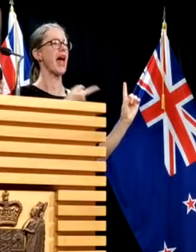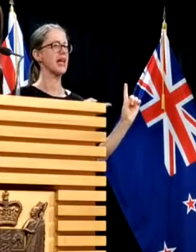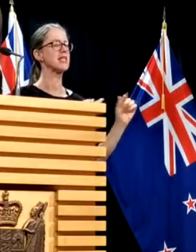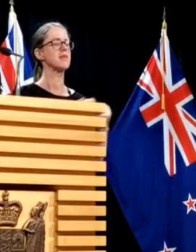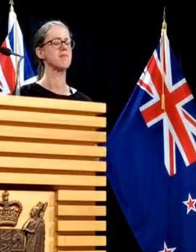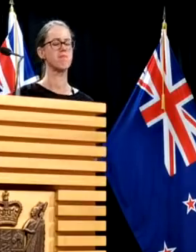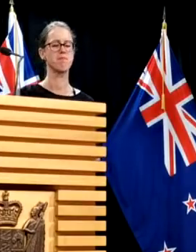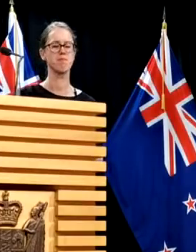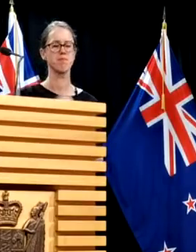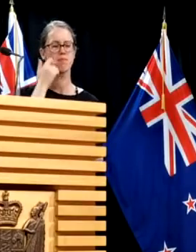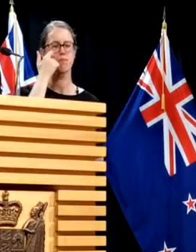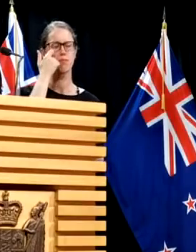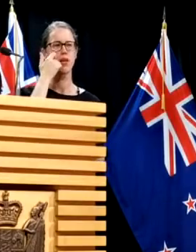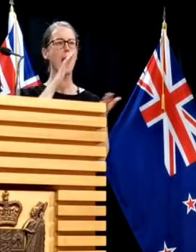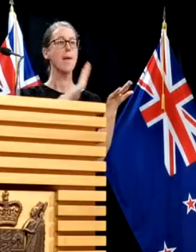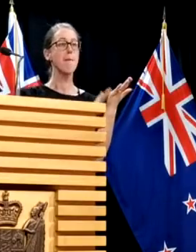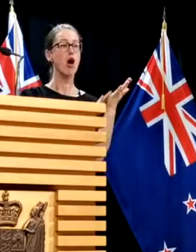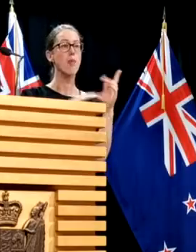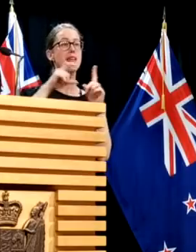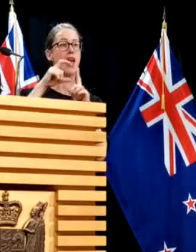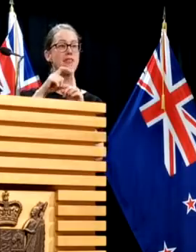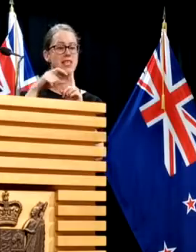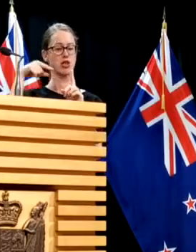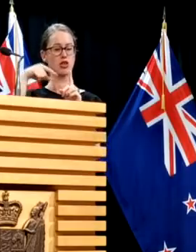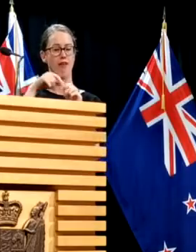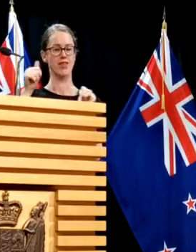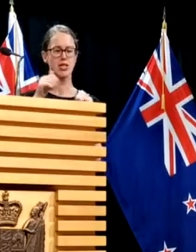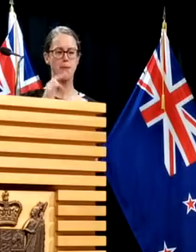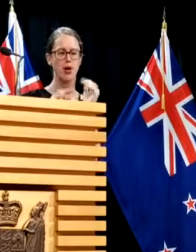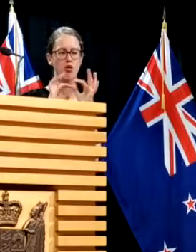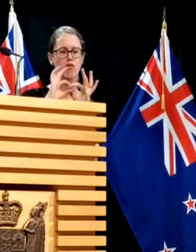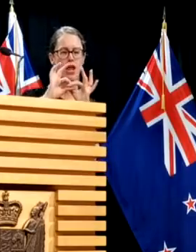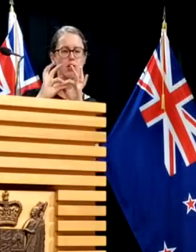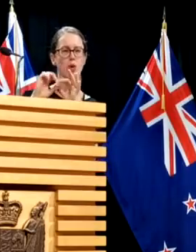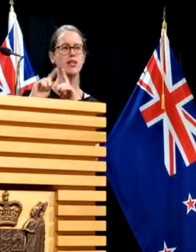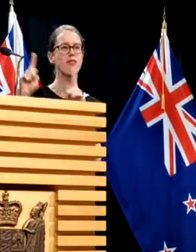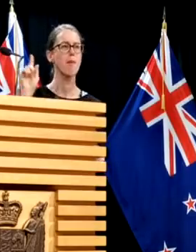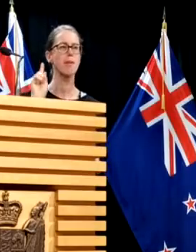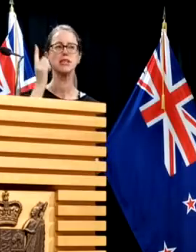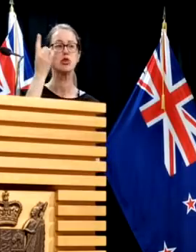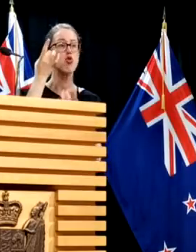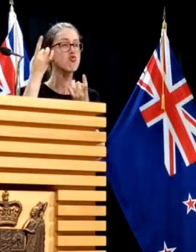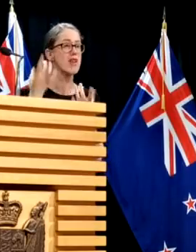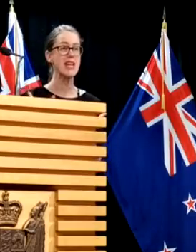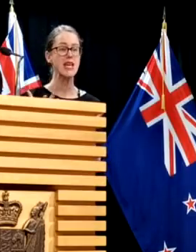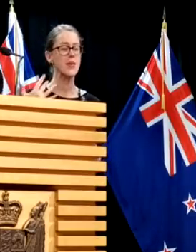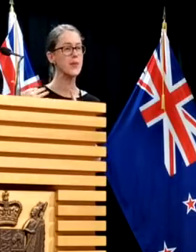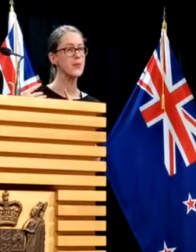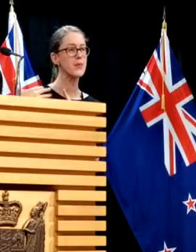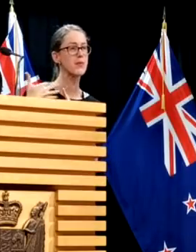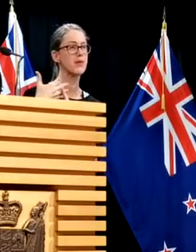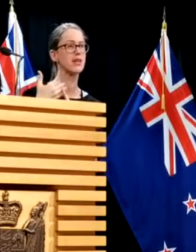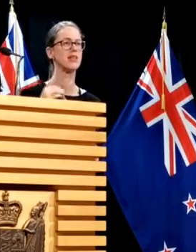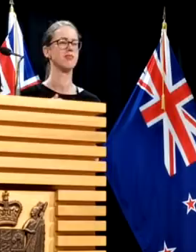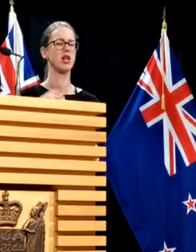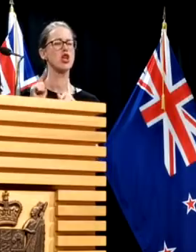that. Likewise, Madame Davidson has built relationships with some of our ministers already in these areas. It